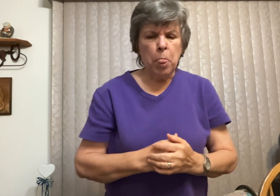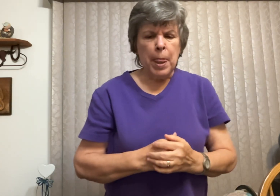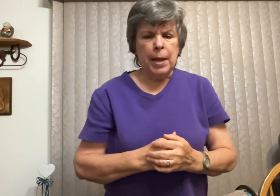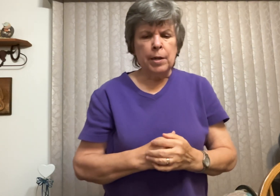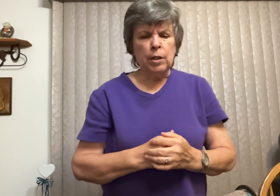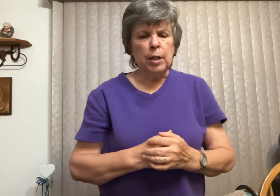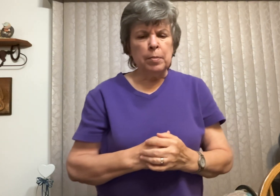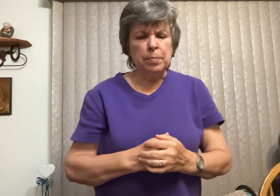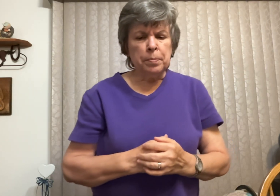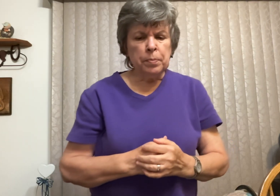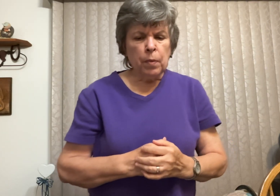Okay.